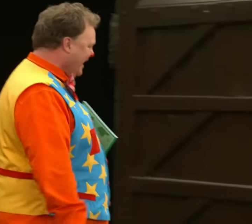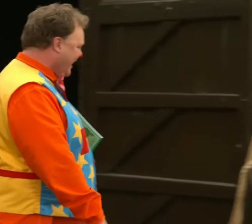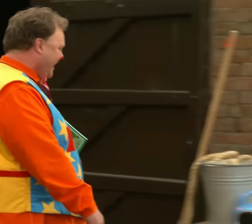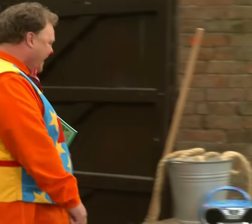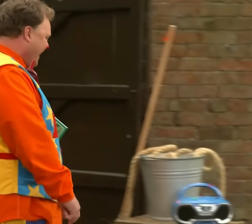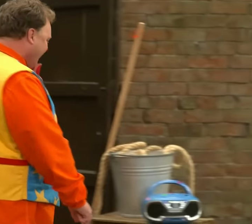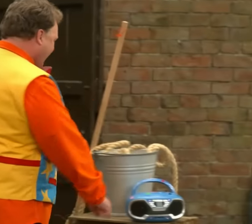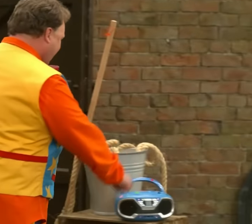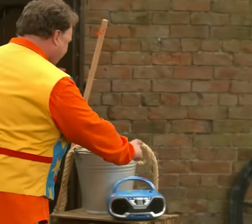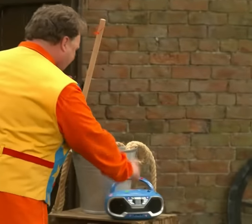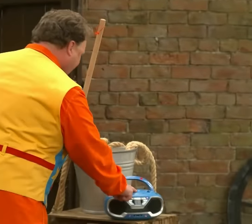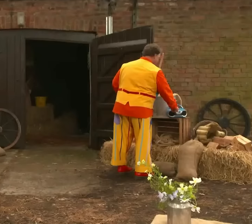Hoi.